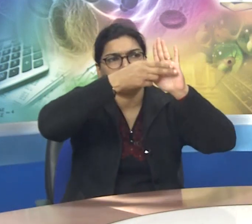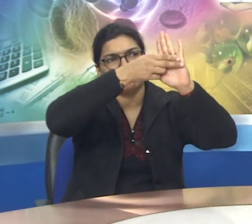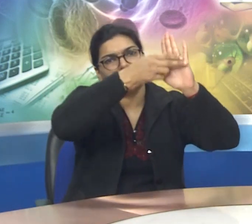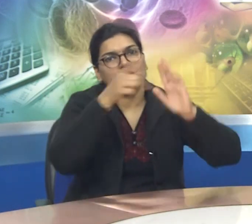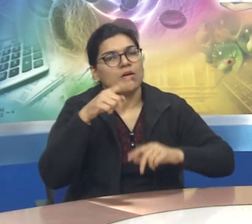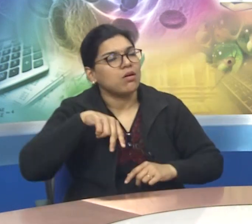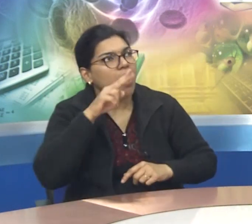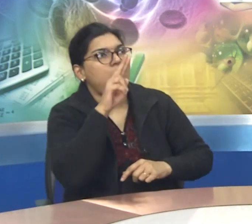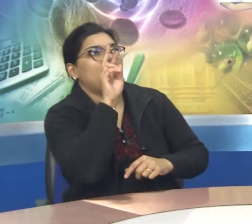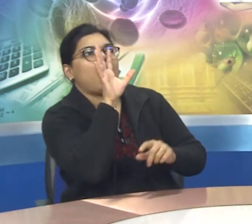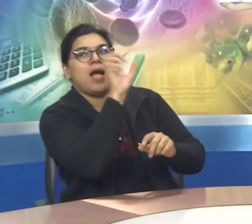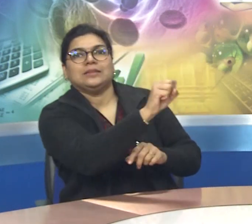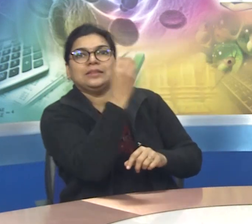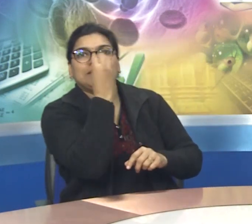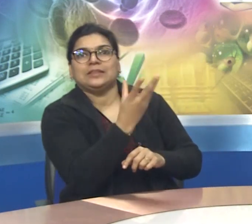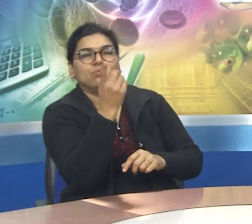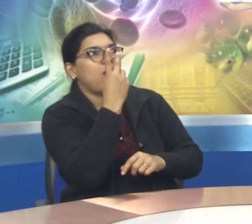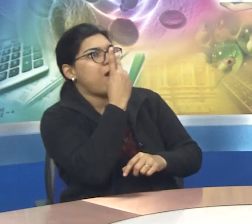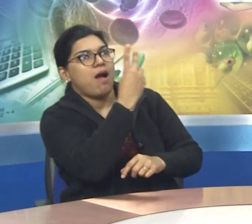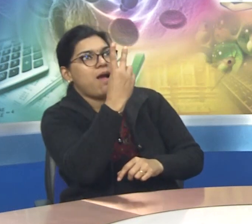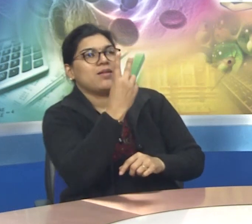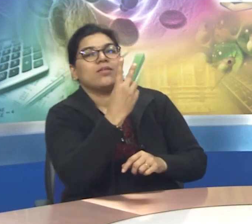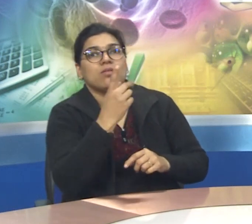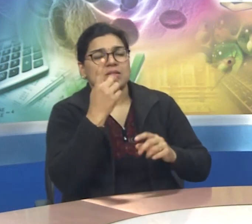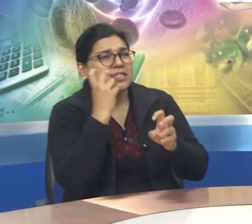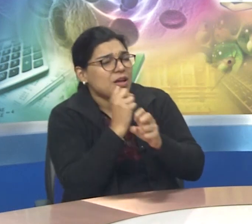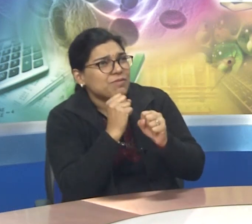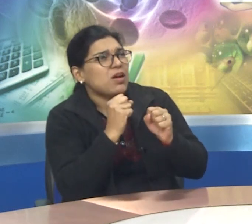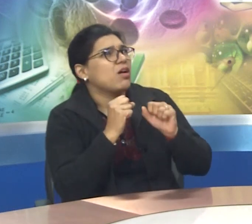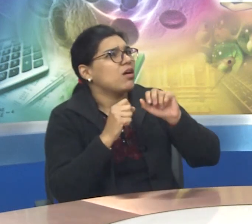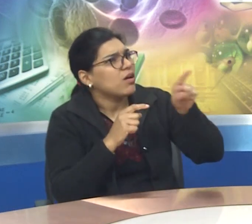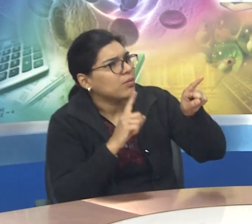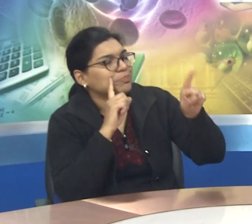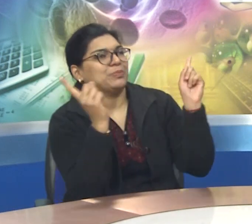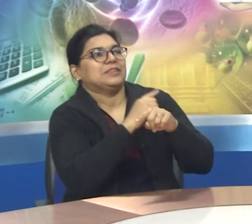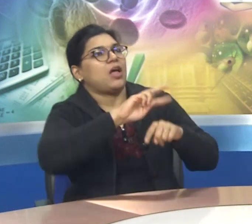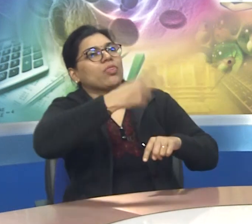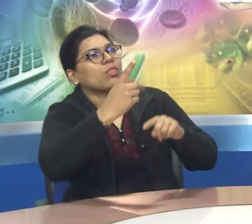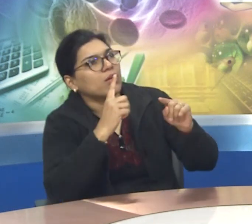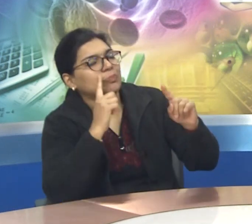average height, and the shelf should not have more breadth than required.